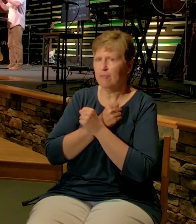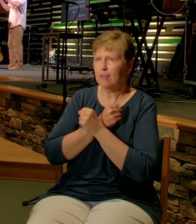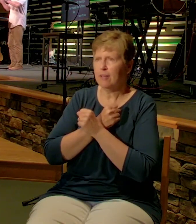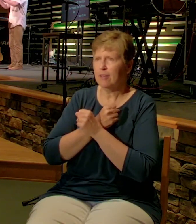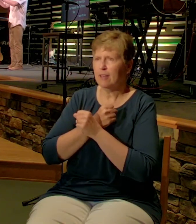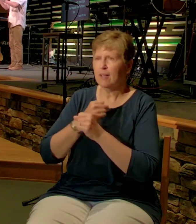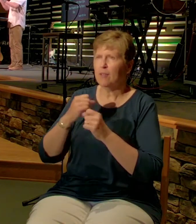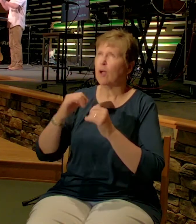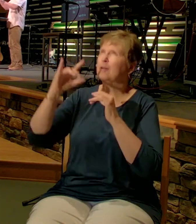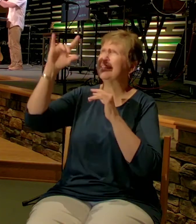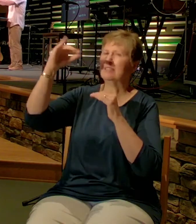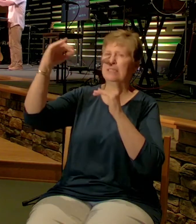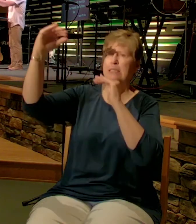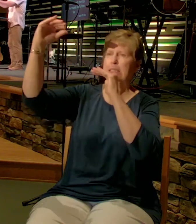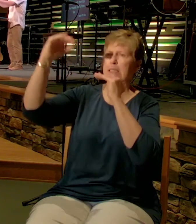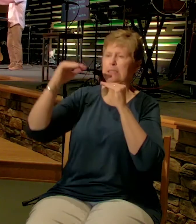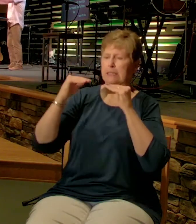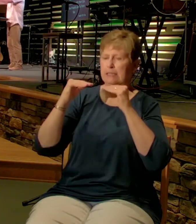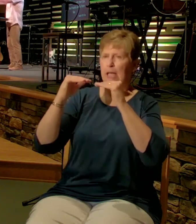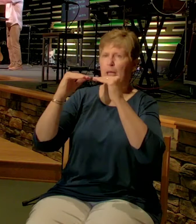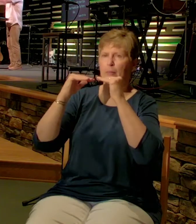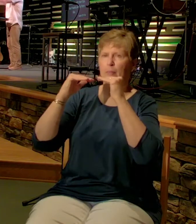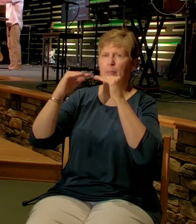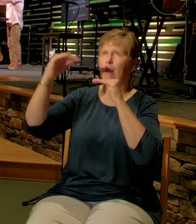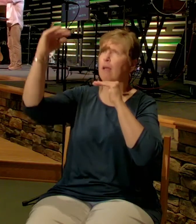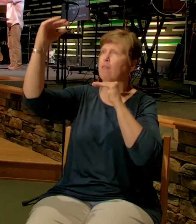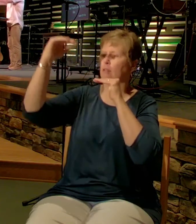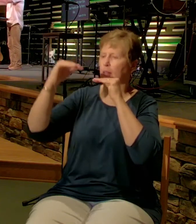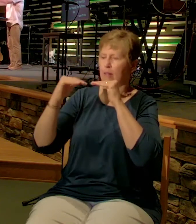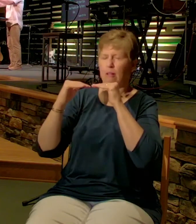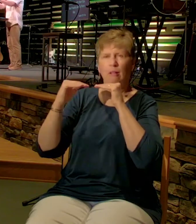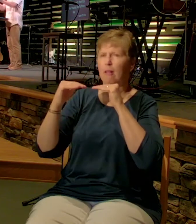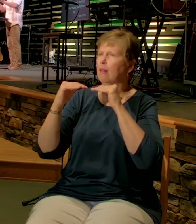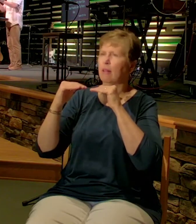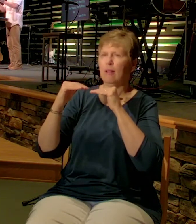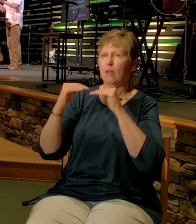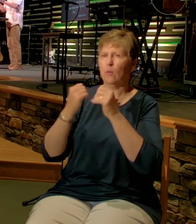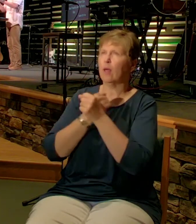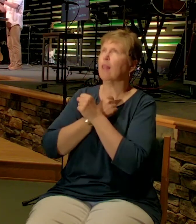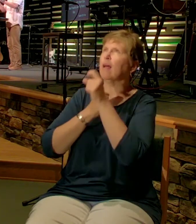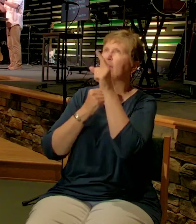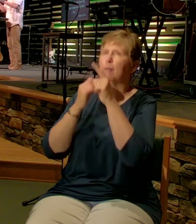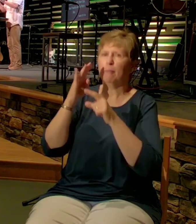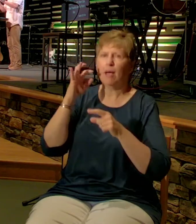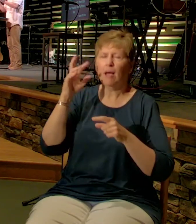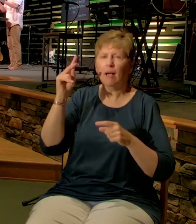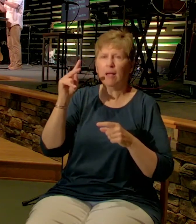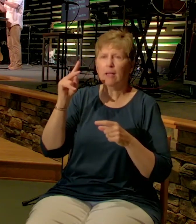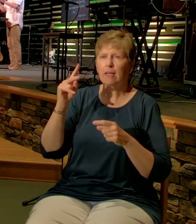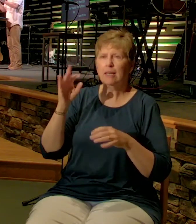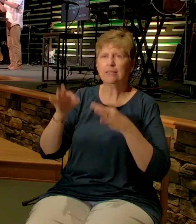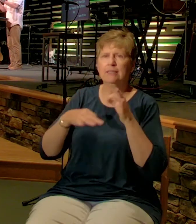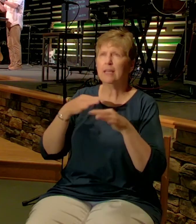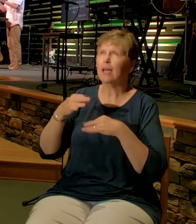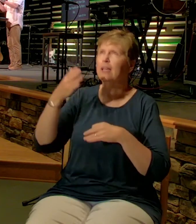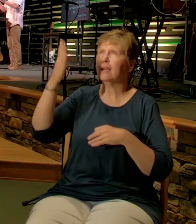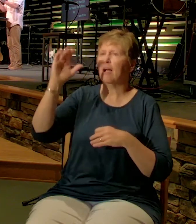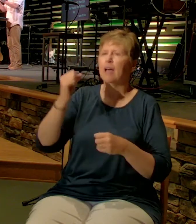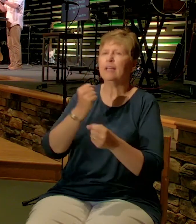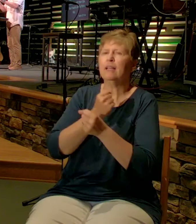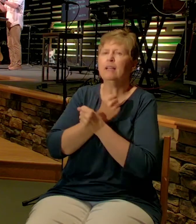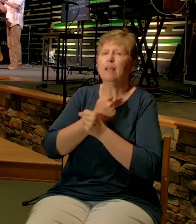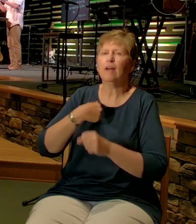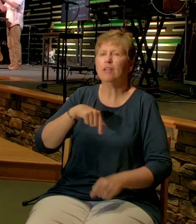And God could have loved us with phileo, but the expectation would be that we would love Him back. Instead, God, He loved